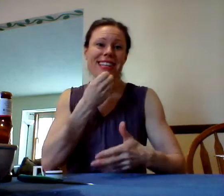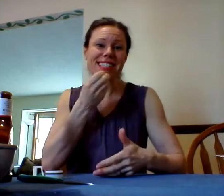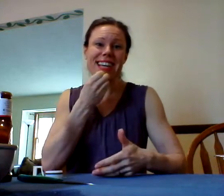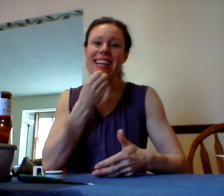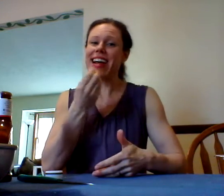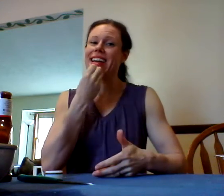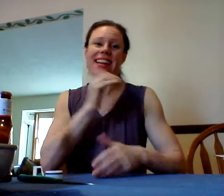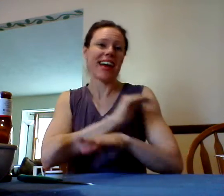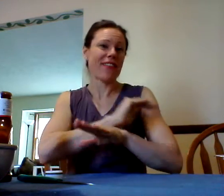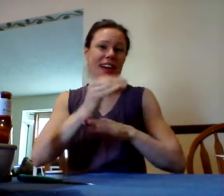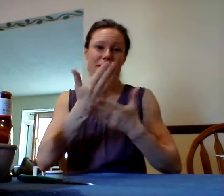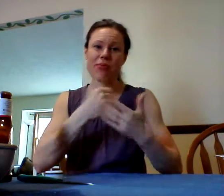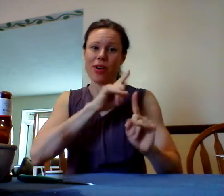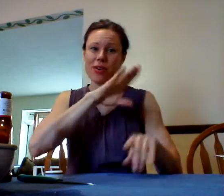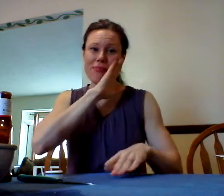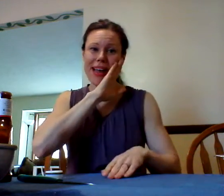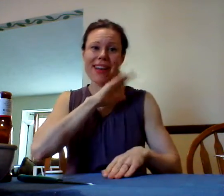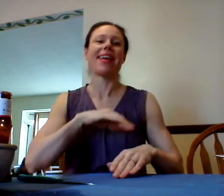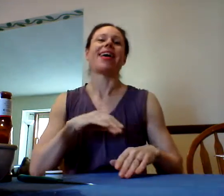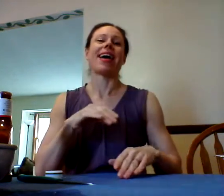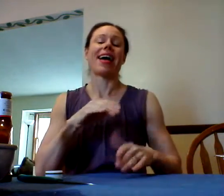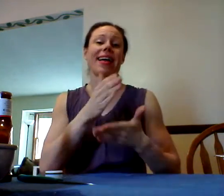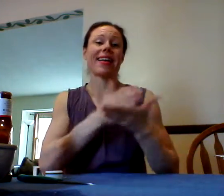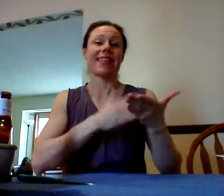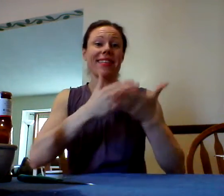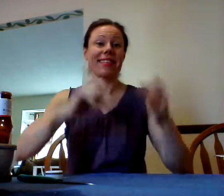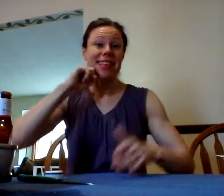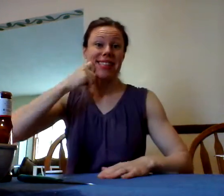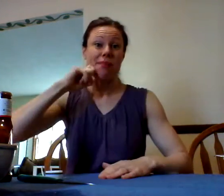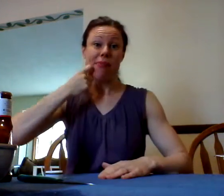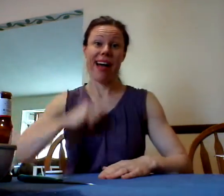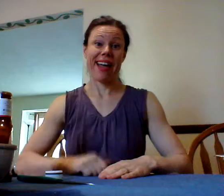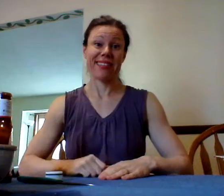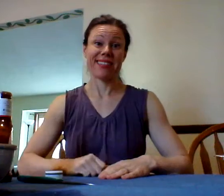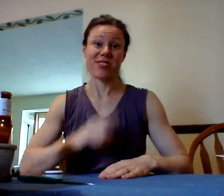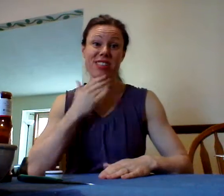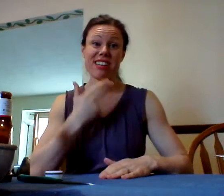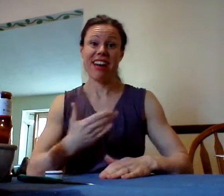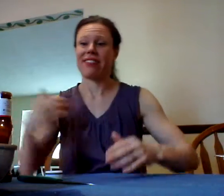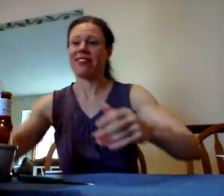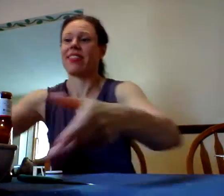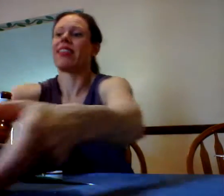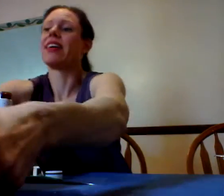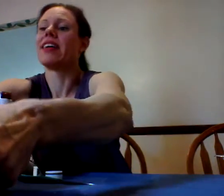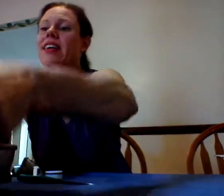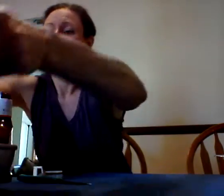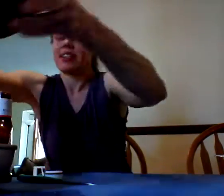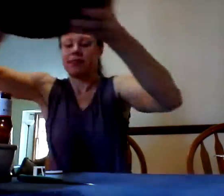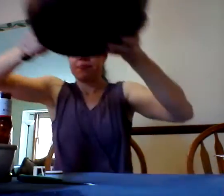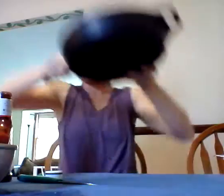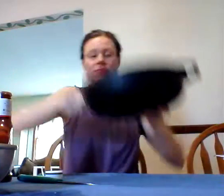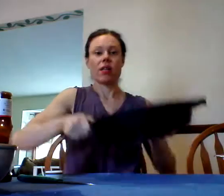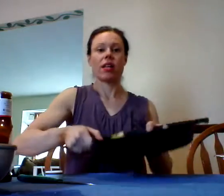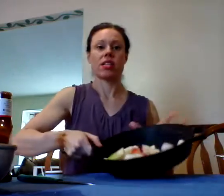to eat. I eat it every night before I go to bed, and it's apple pie. It's really good.